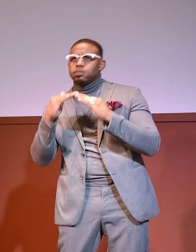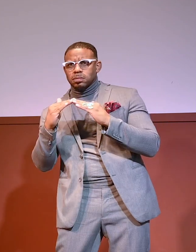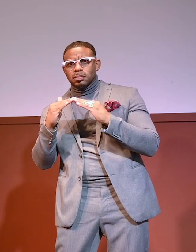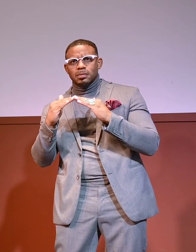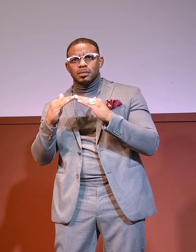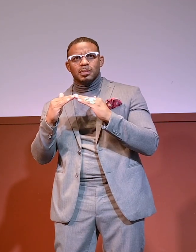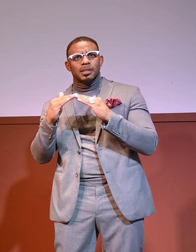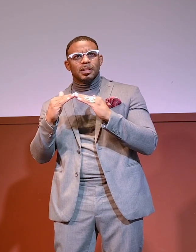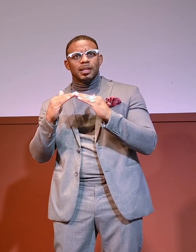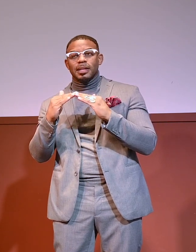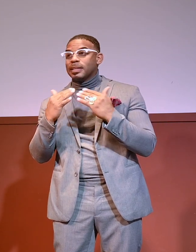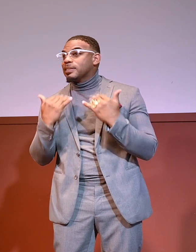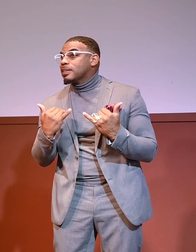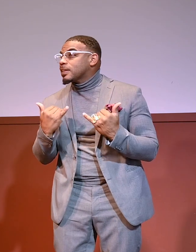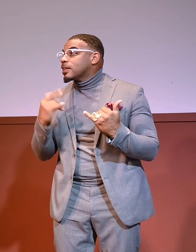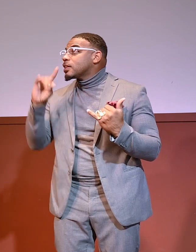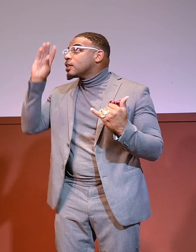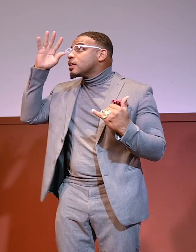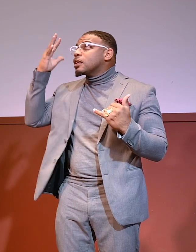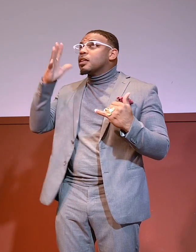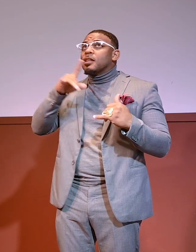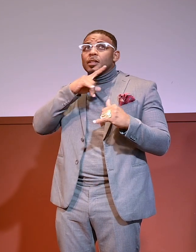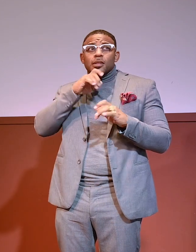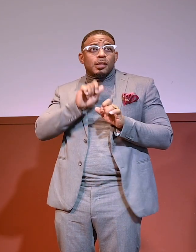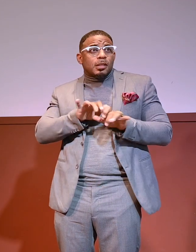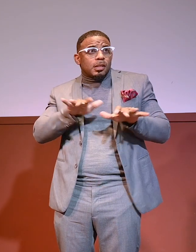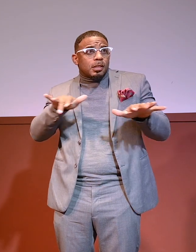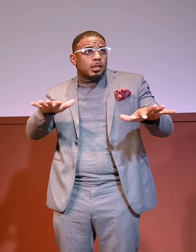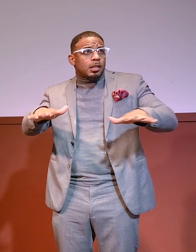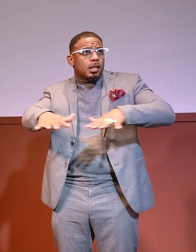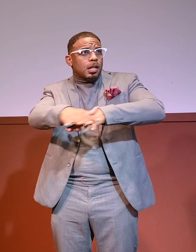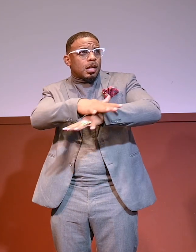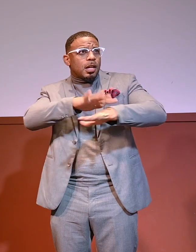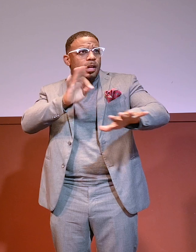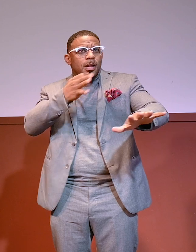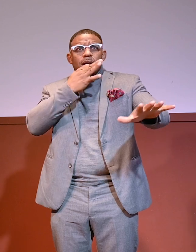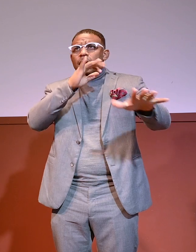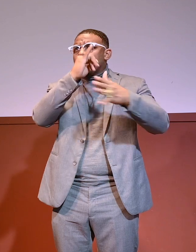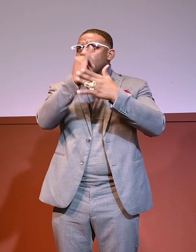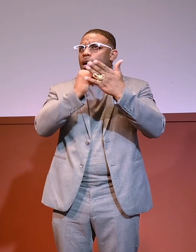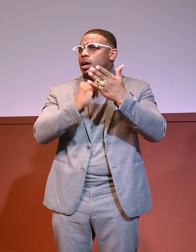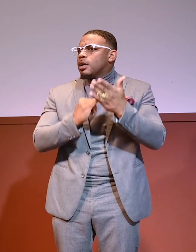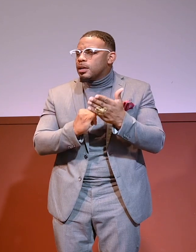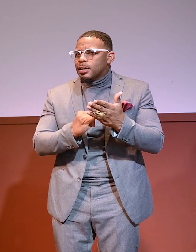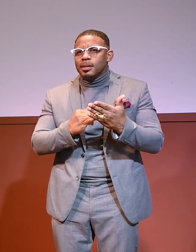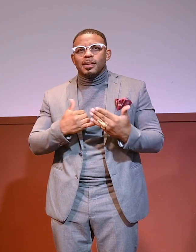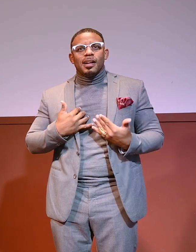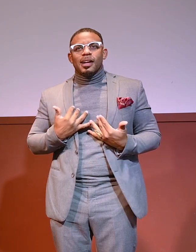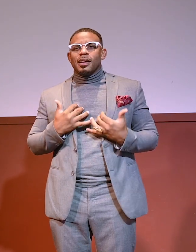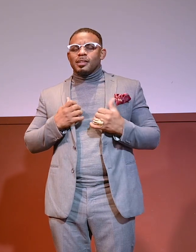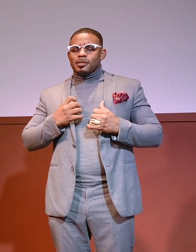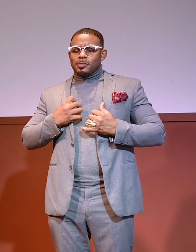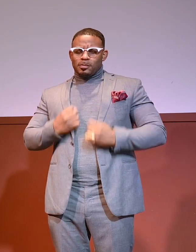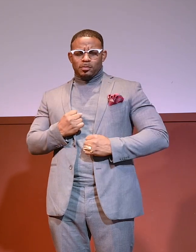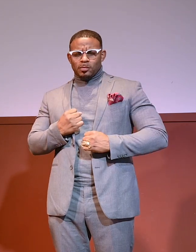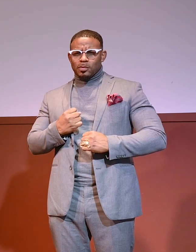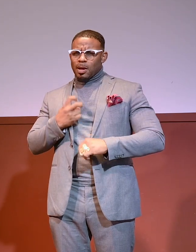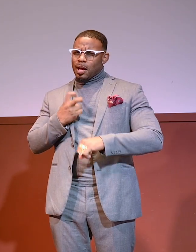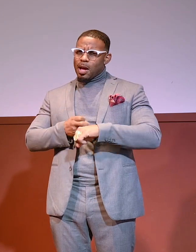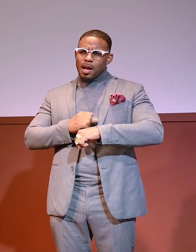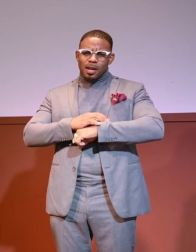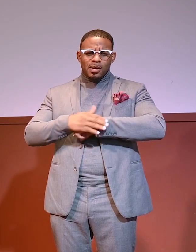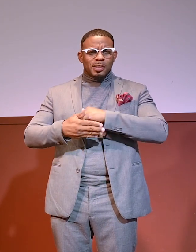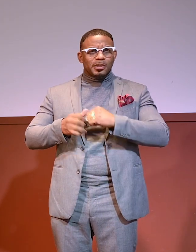too. Today the sun dries the pavement into canvas for masterpieces done in chalk, but I am molten, hardened under its